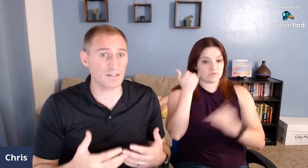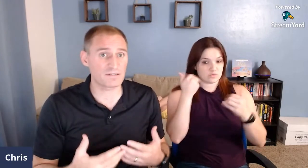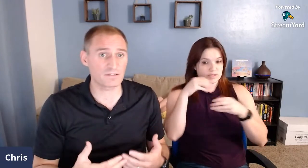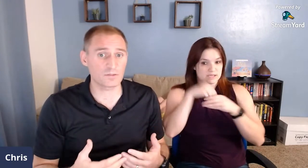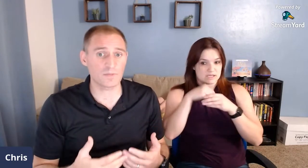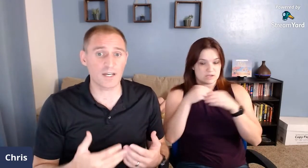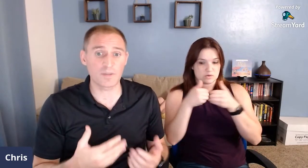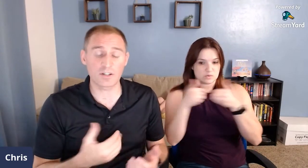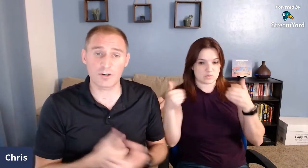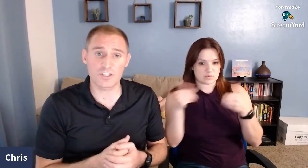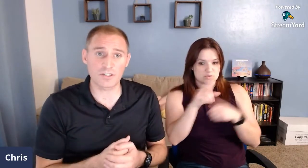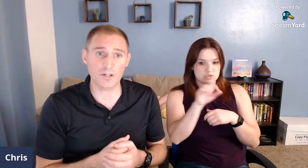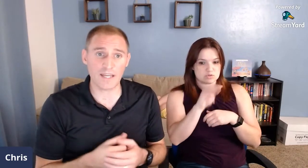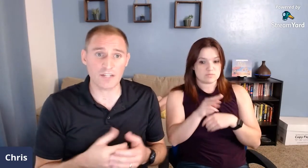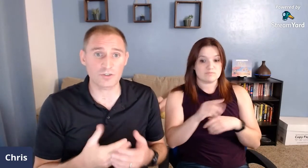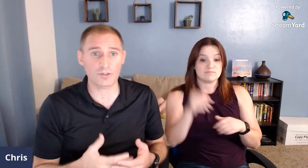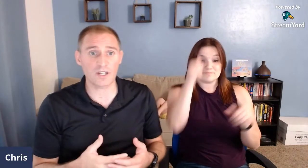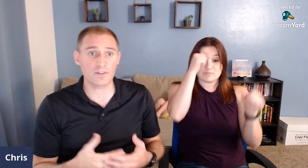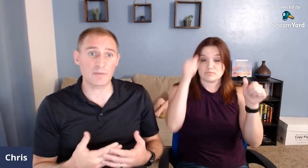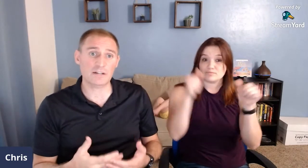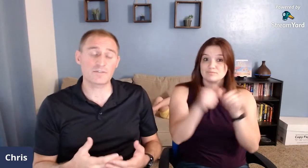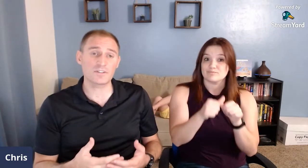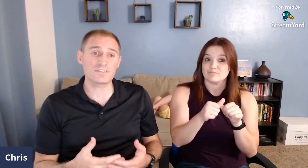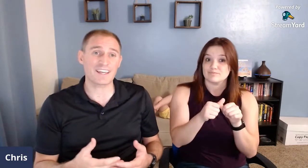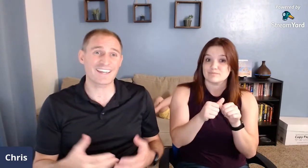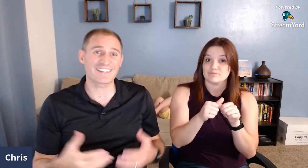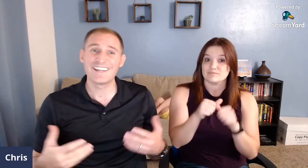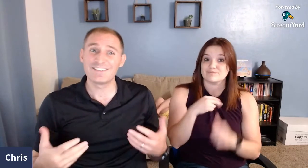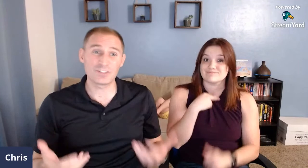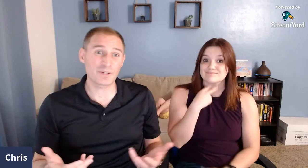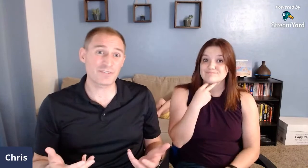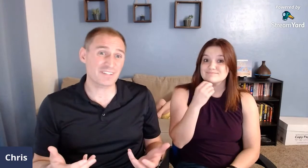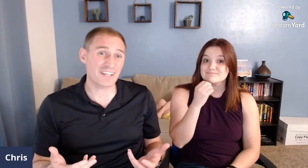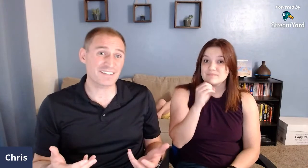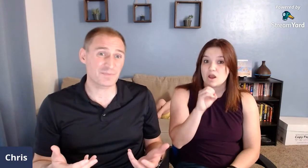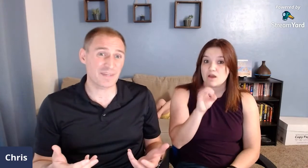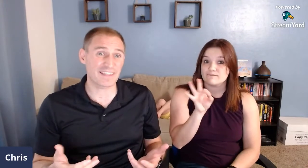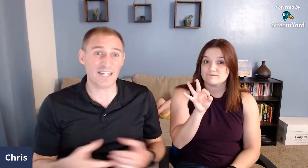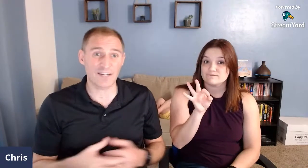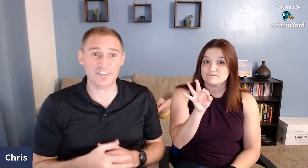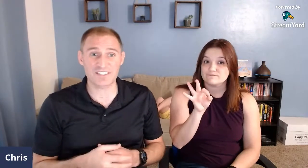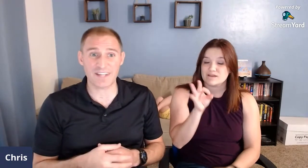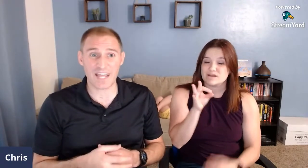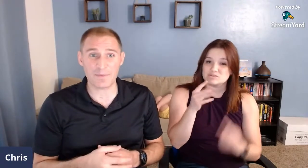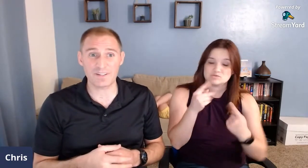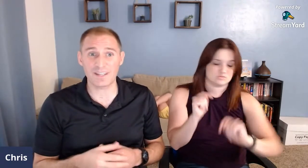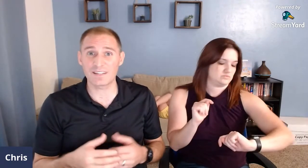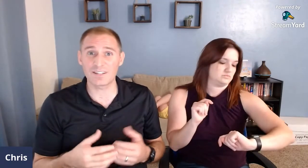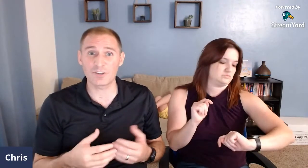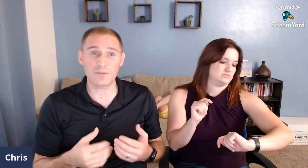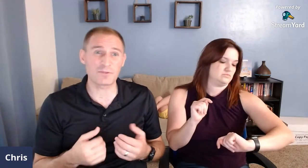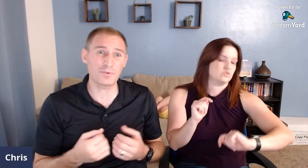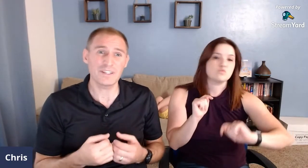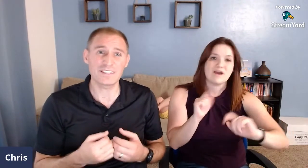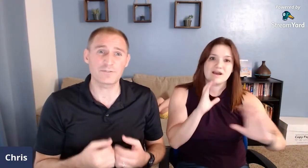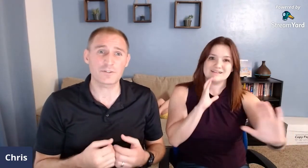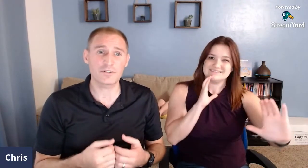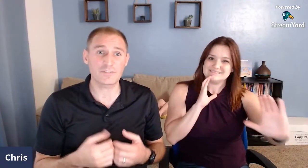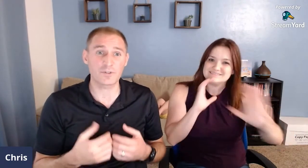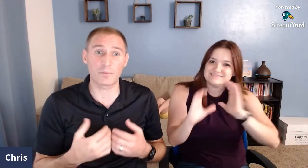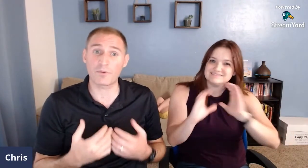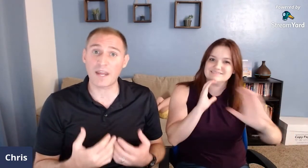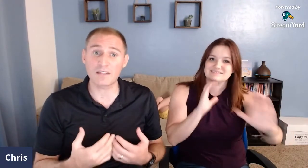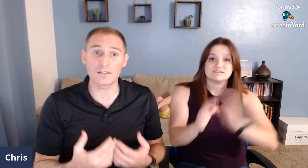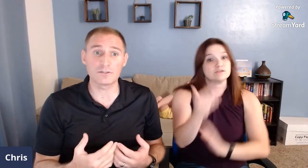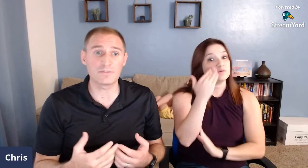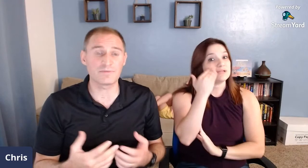tonight on Zoom, we encourage you to go ahead and turn off your microphones and do whatever it takes to make that conversation happen. I know it can be really difficult